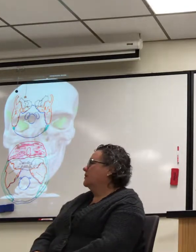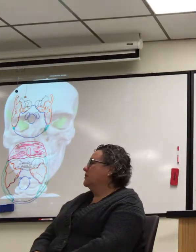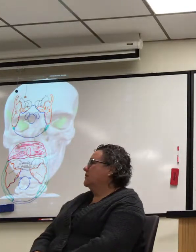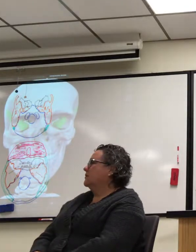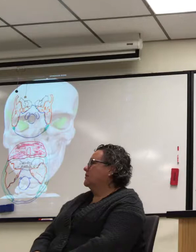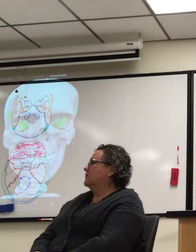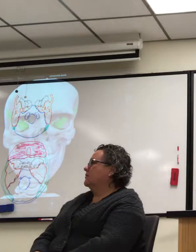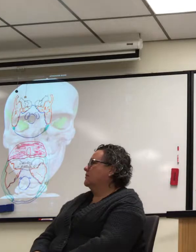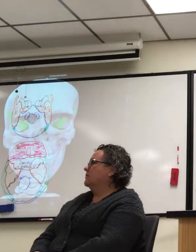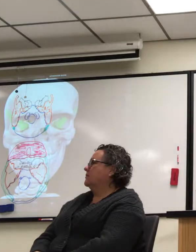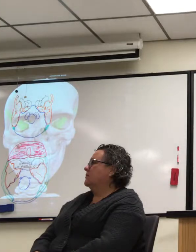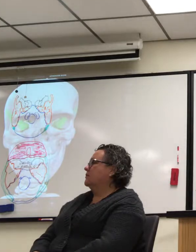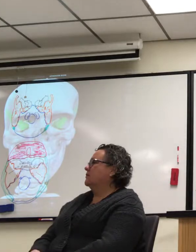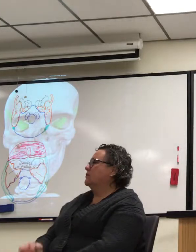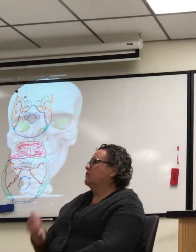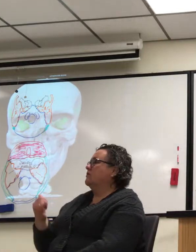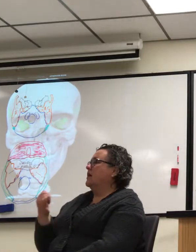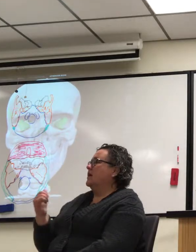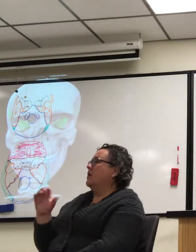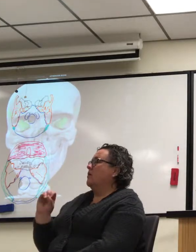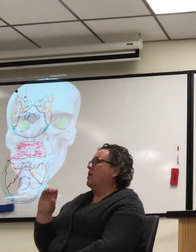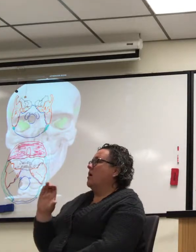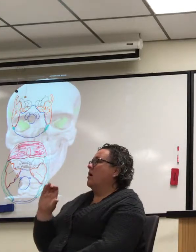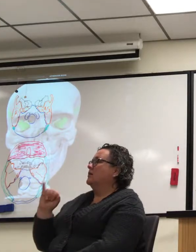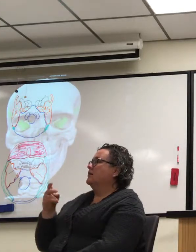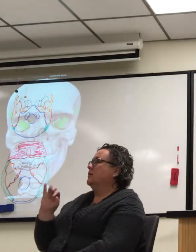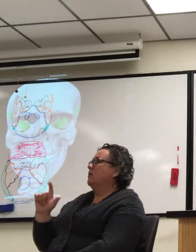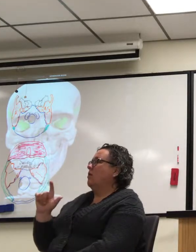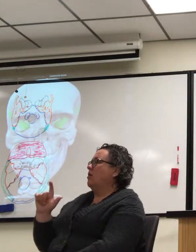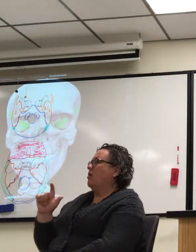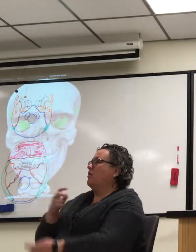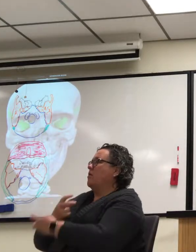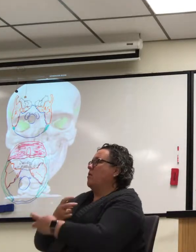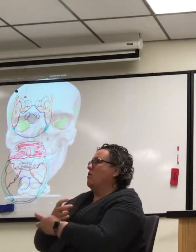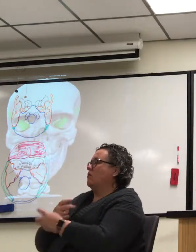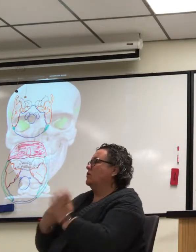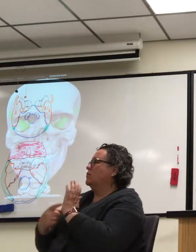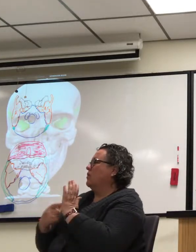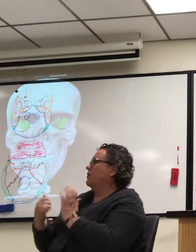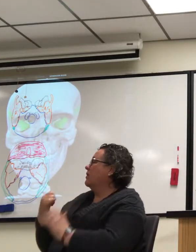Right now I have the occipital bone highlighted. Let me pull the shade down.